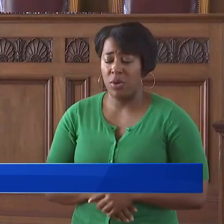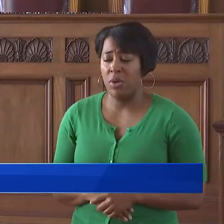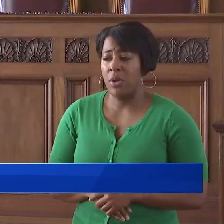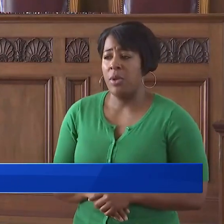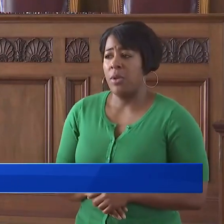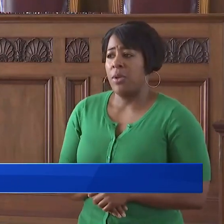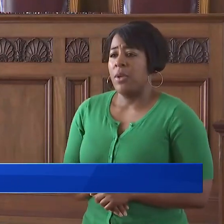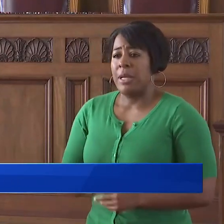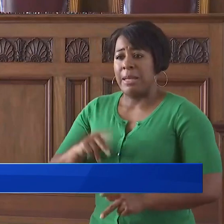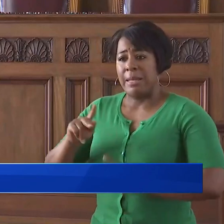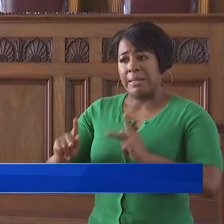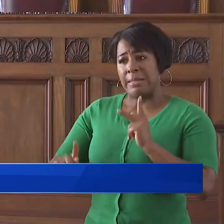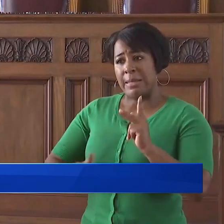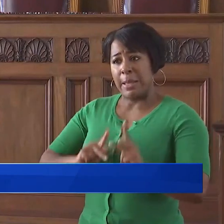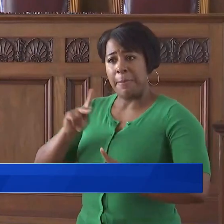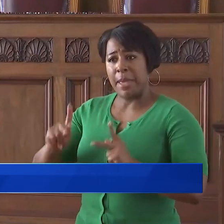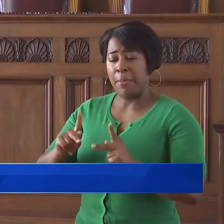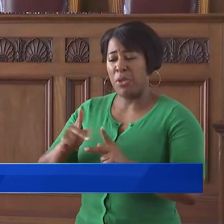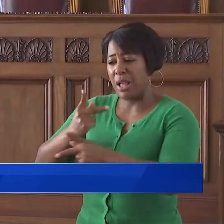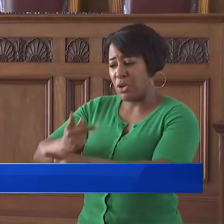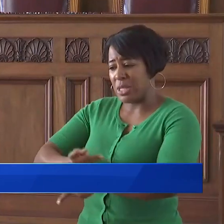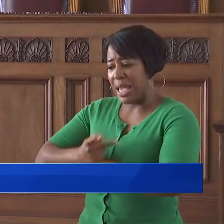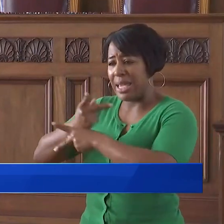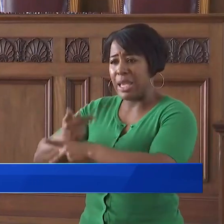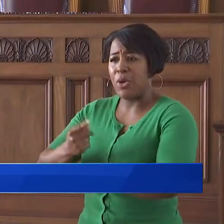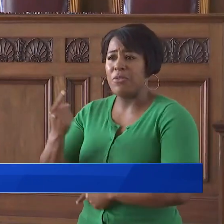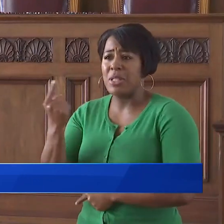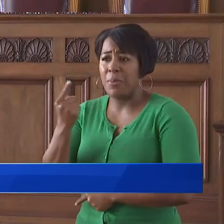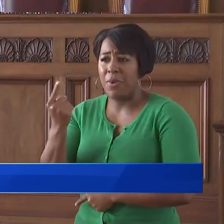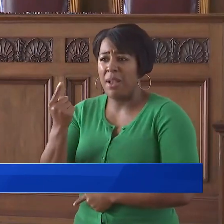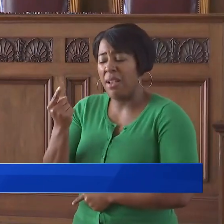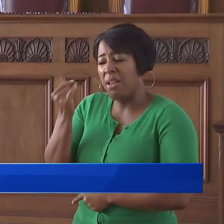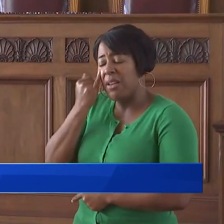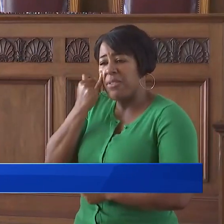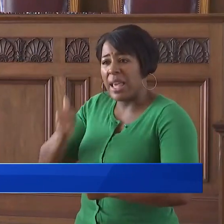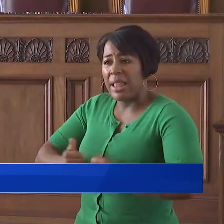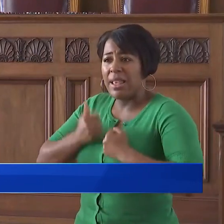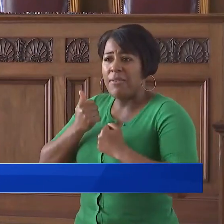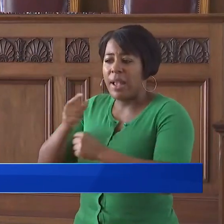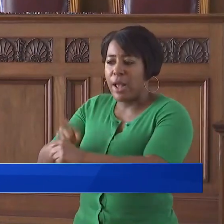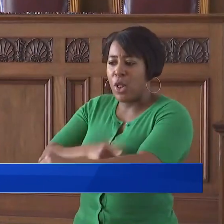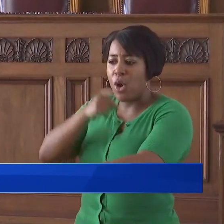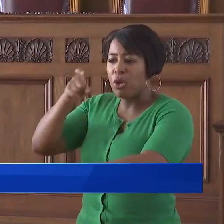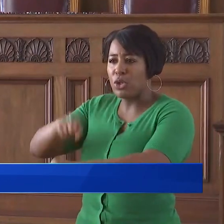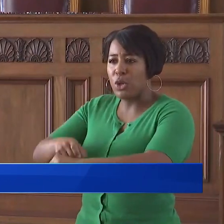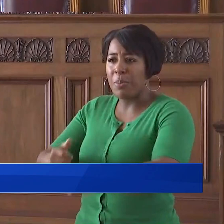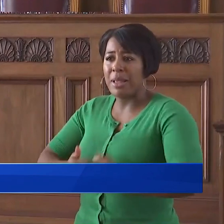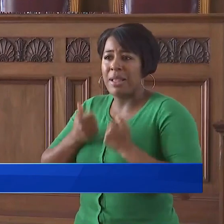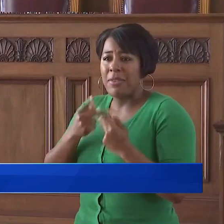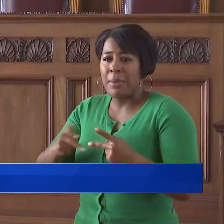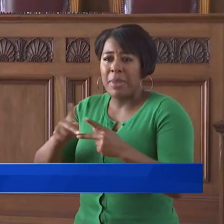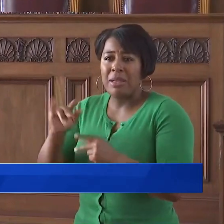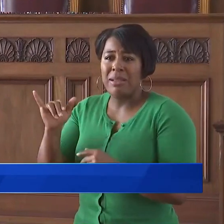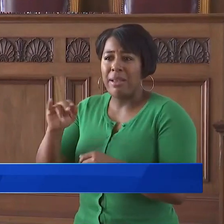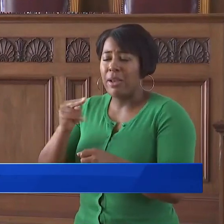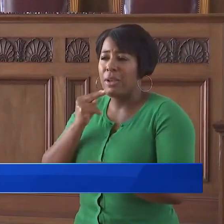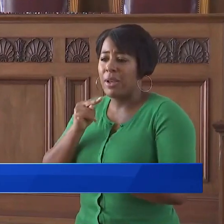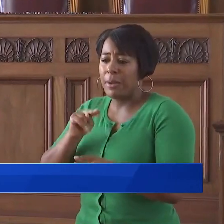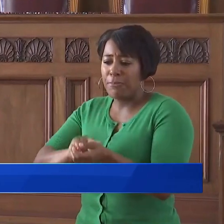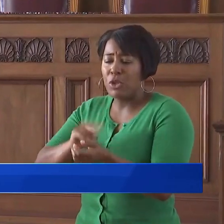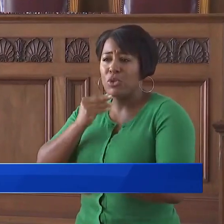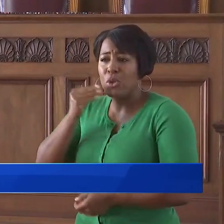and loved ones caring for someone in a long-term living facility, I truly recognize it's been a long, hard